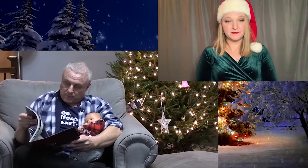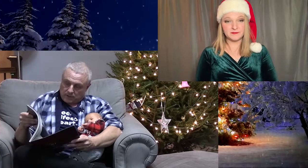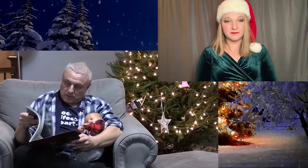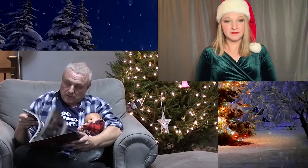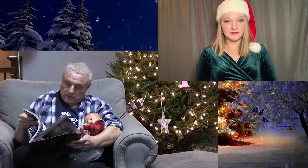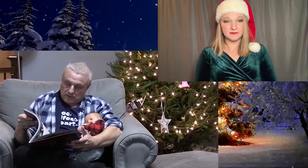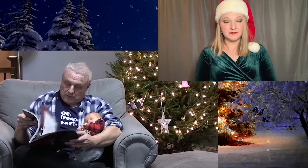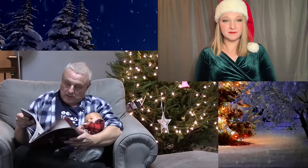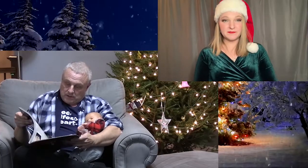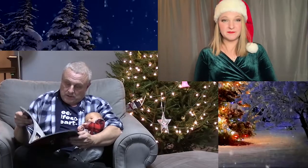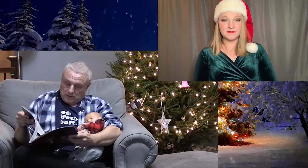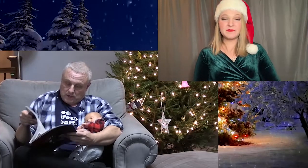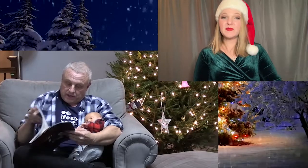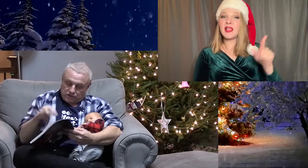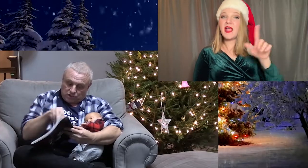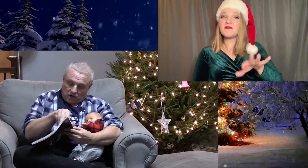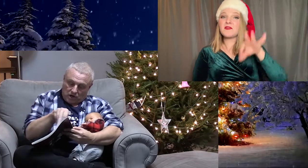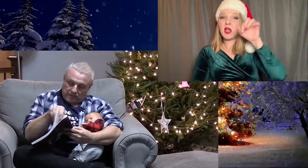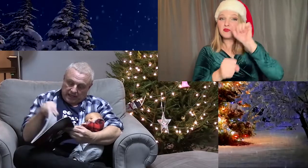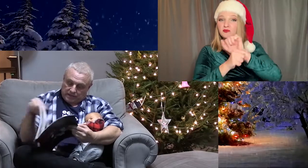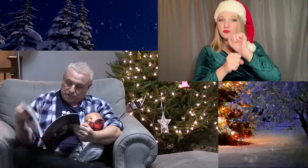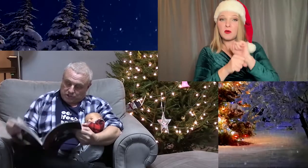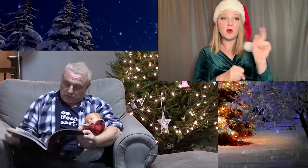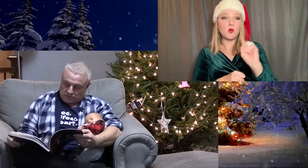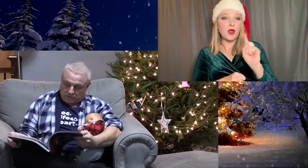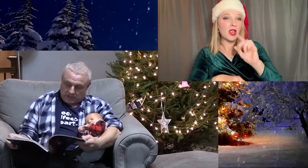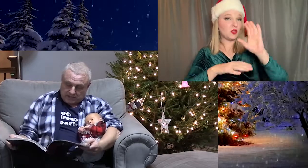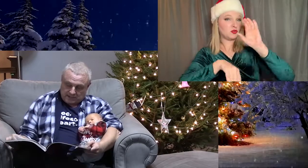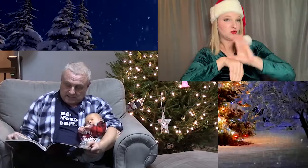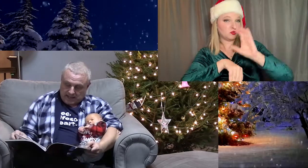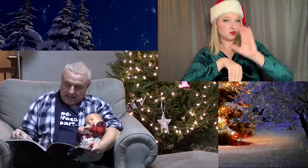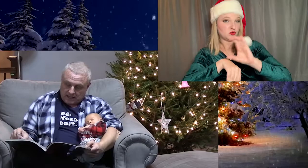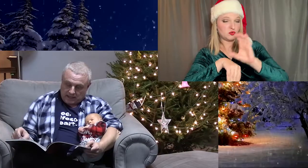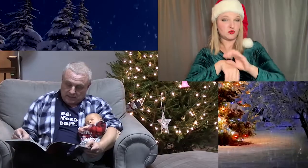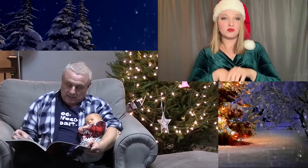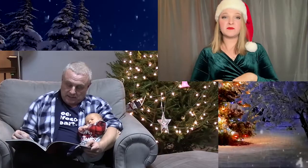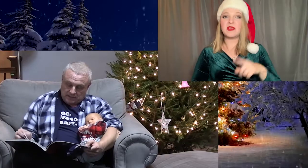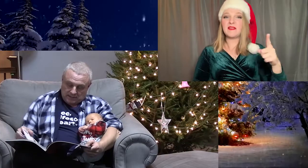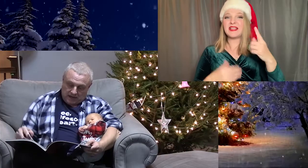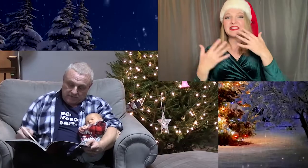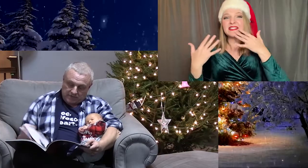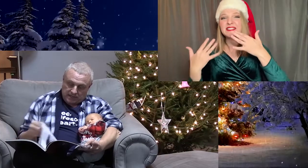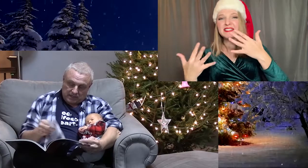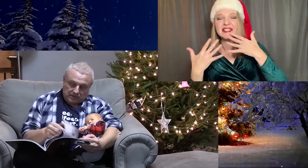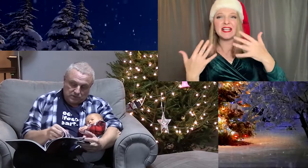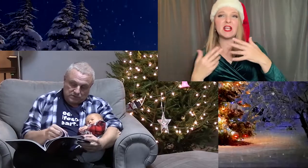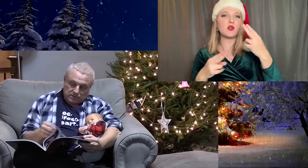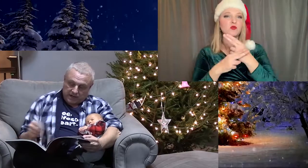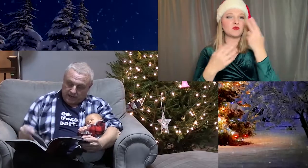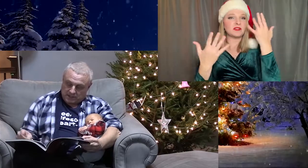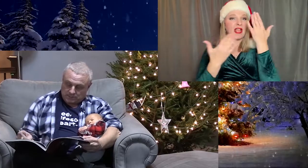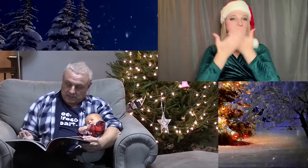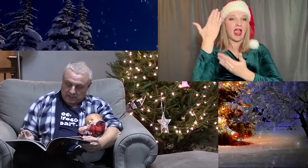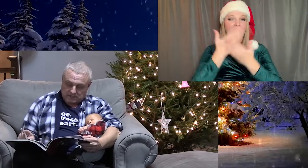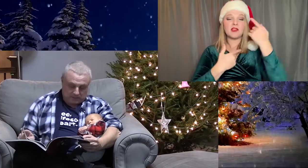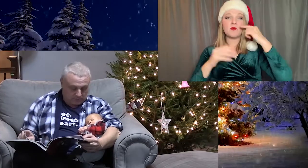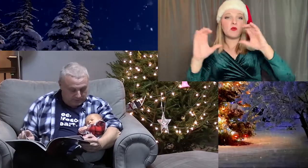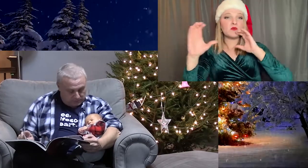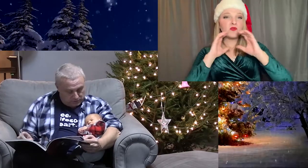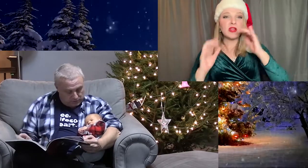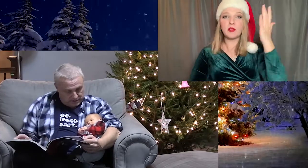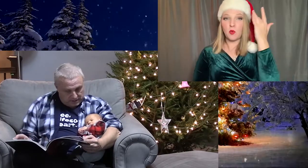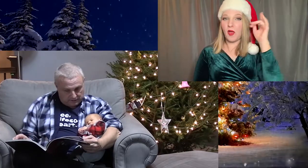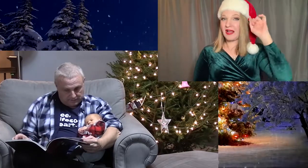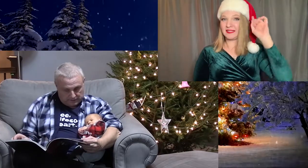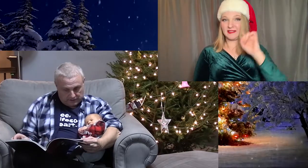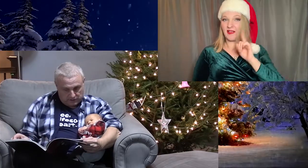your grandpa got a job at a church where they sang and did everything, and they used their hands because they were